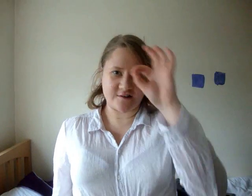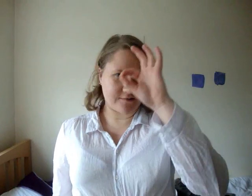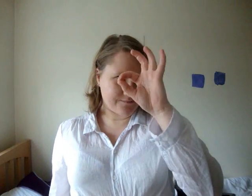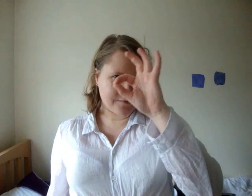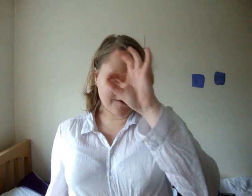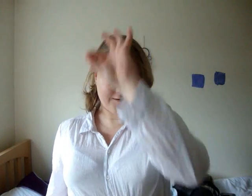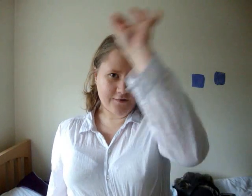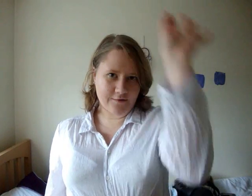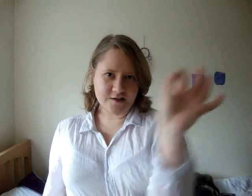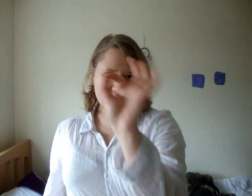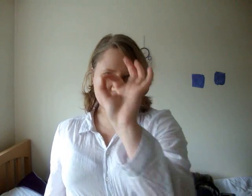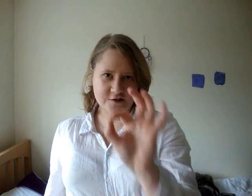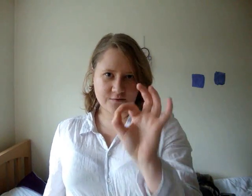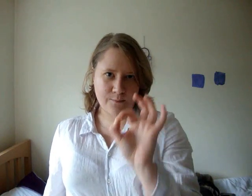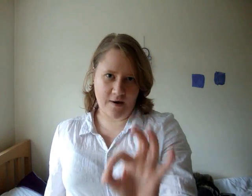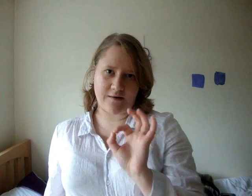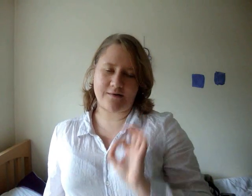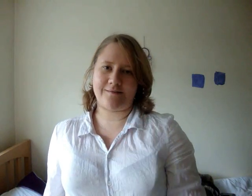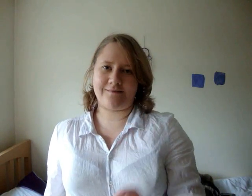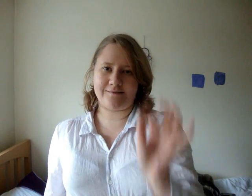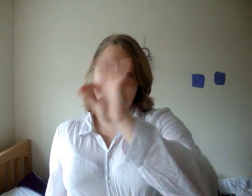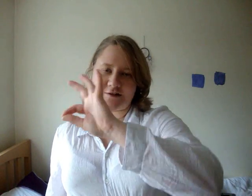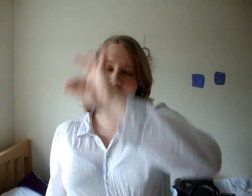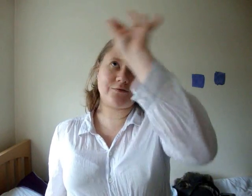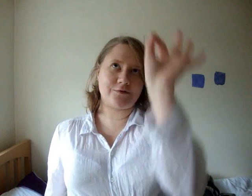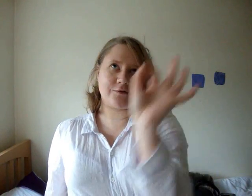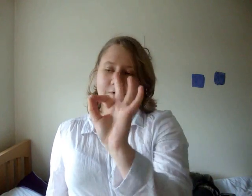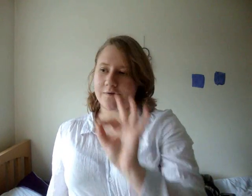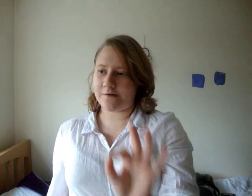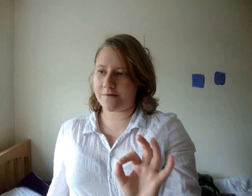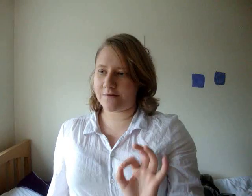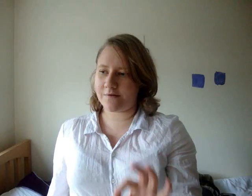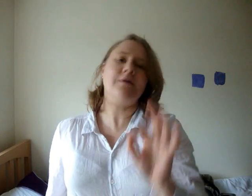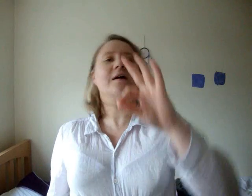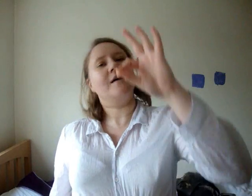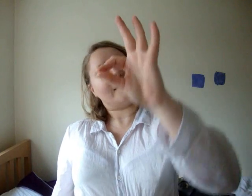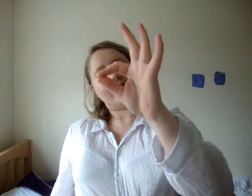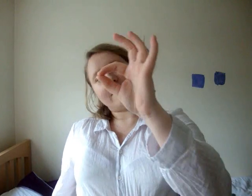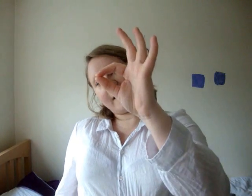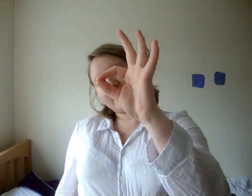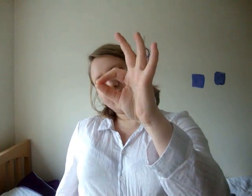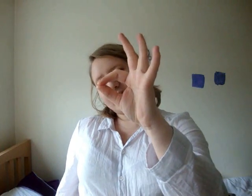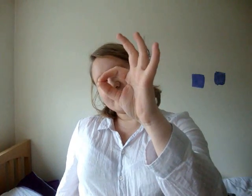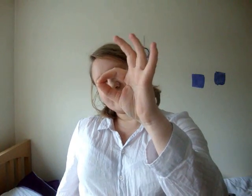Question. Question mark. So, do it. Keep your hand like this.